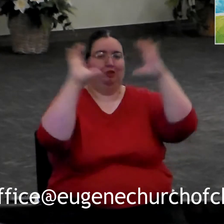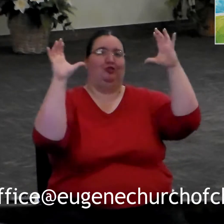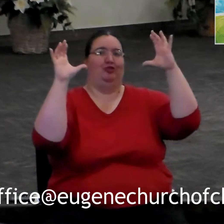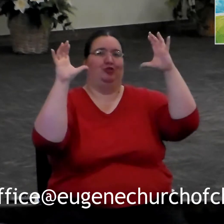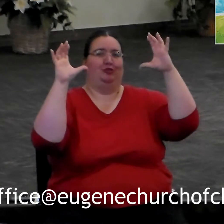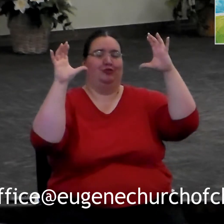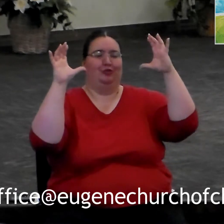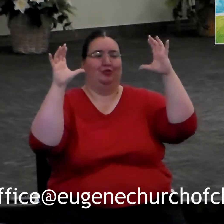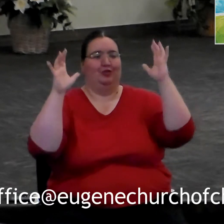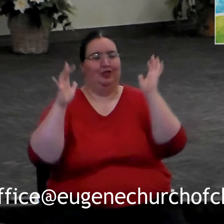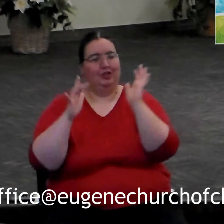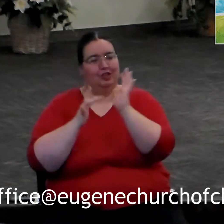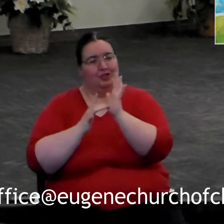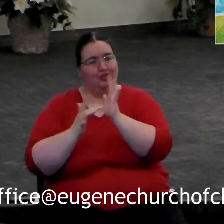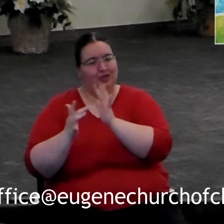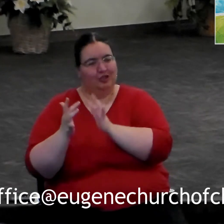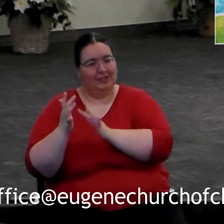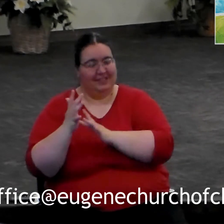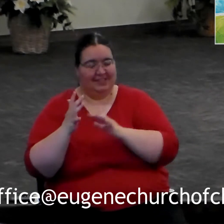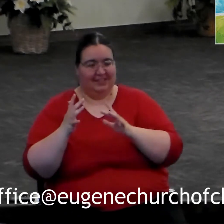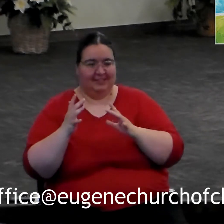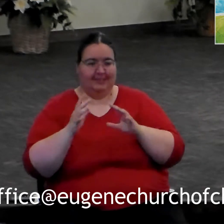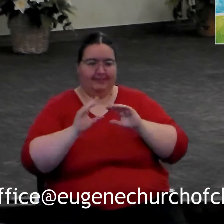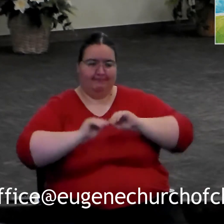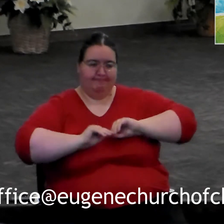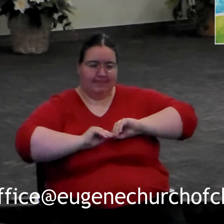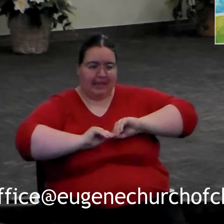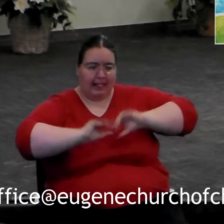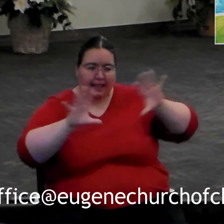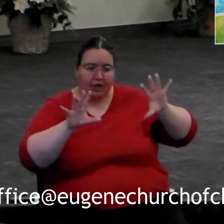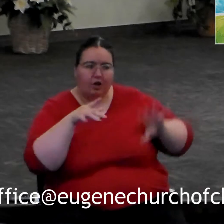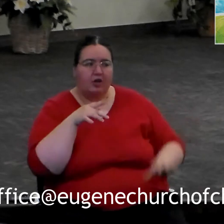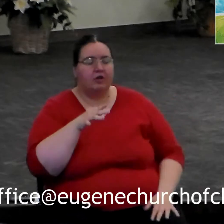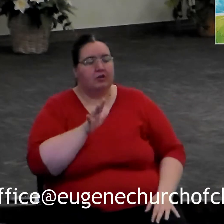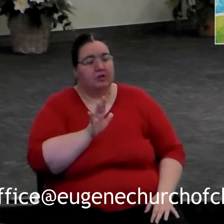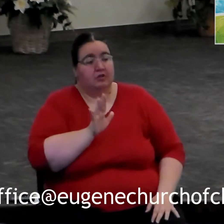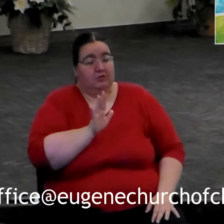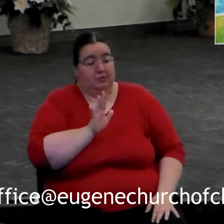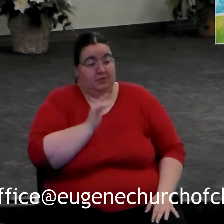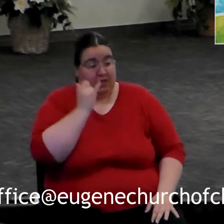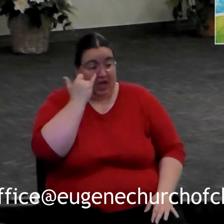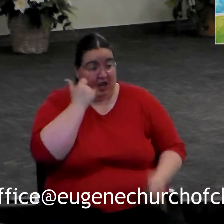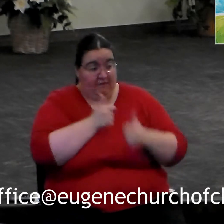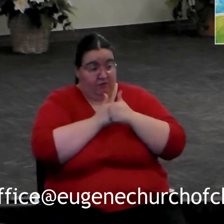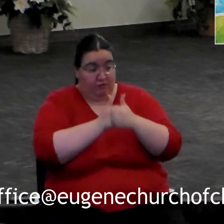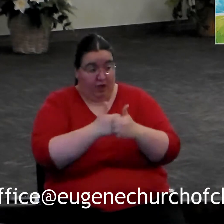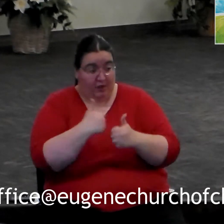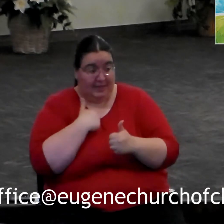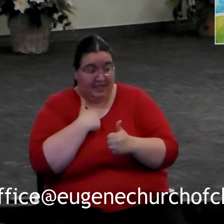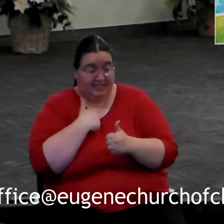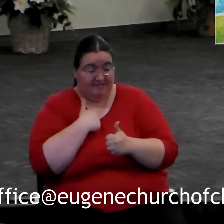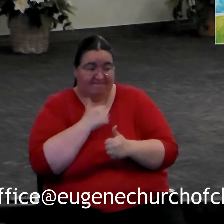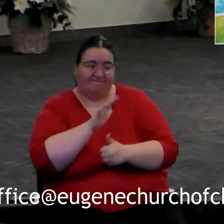He's being very frank and open with us about this is not always going to be easy. And there are going to be times where it is downright hard.